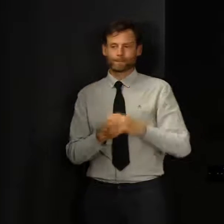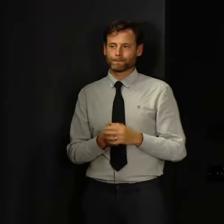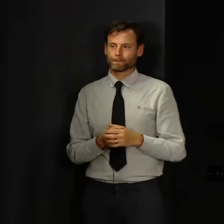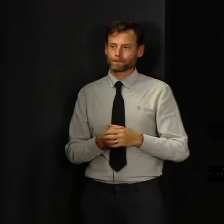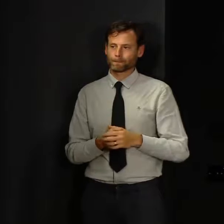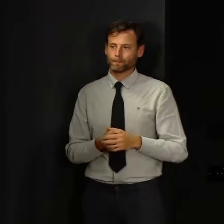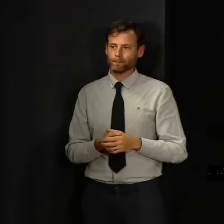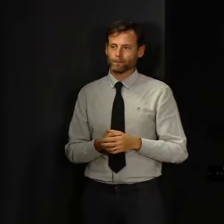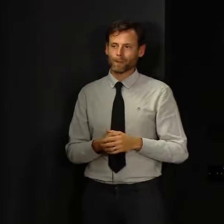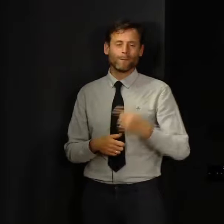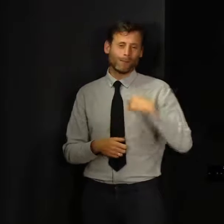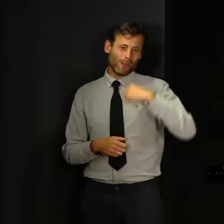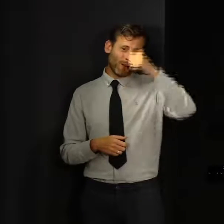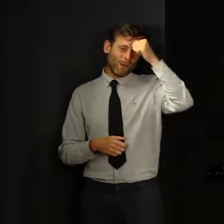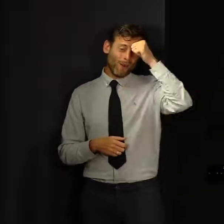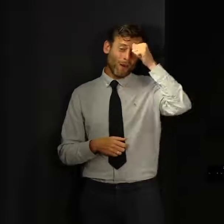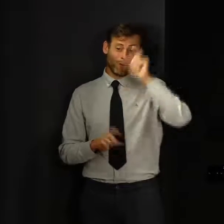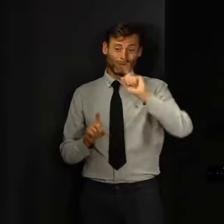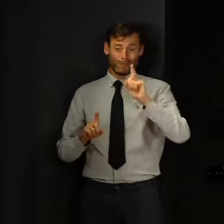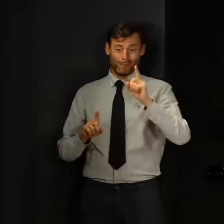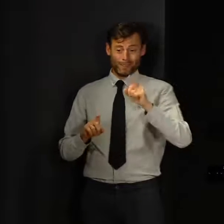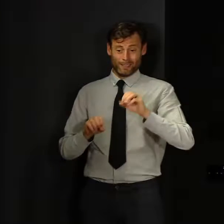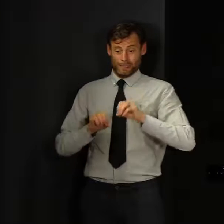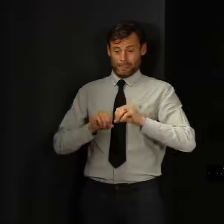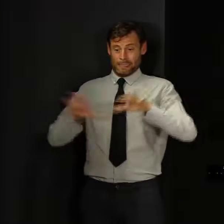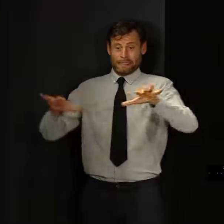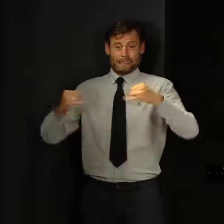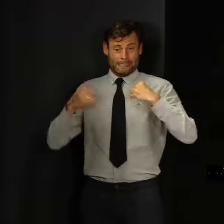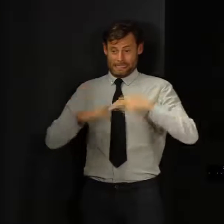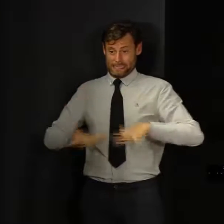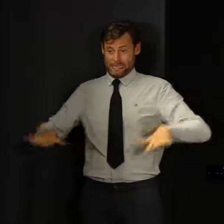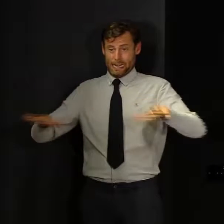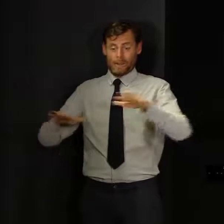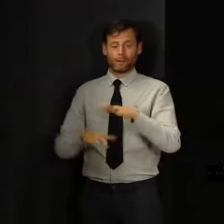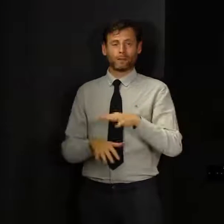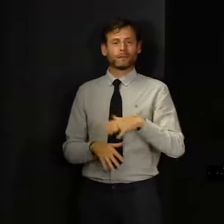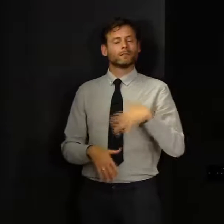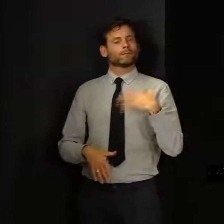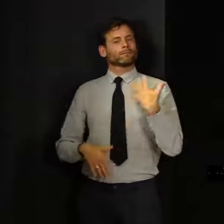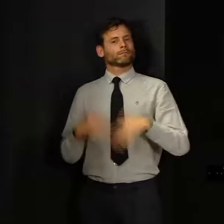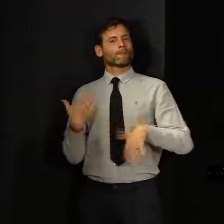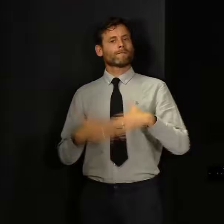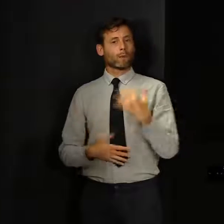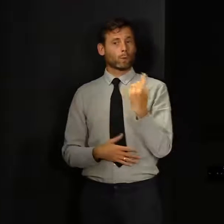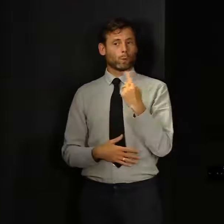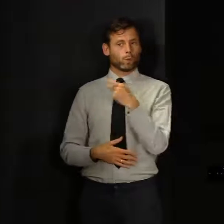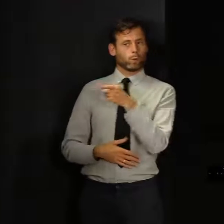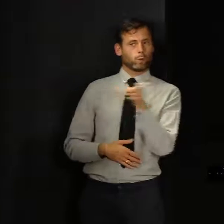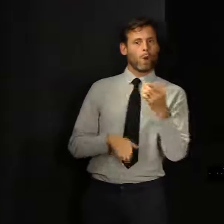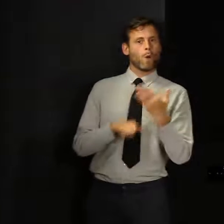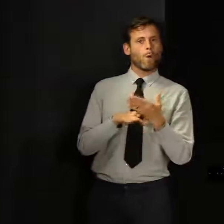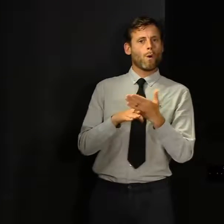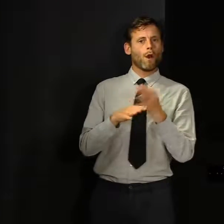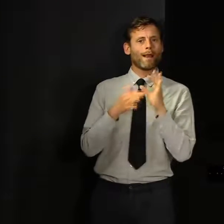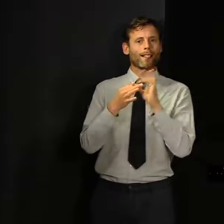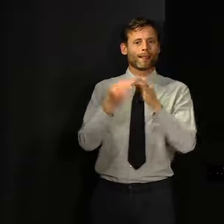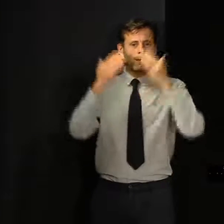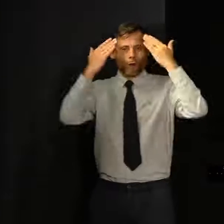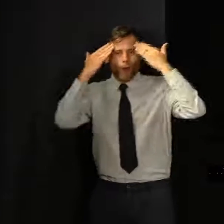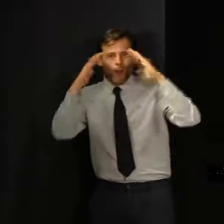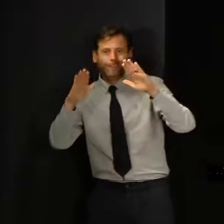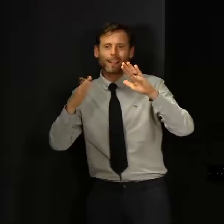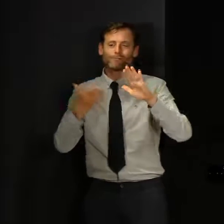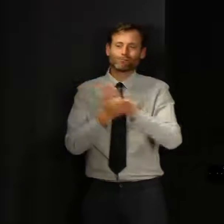sector has been hit hard by this pandemic. It is essential, however, that measures are taken which can help